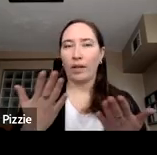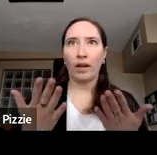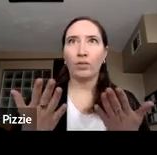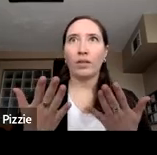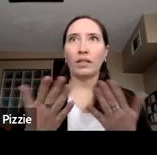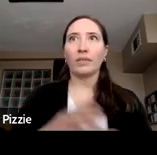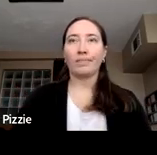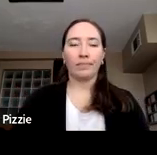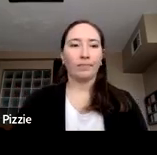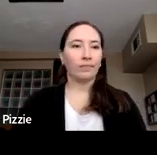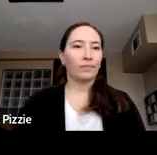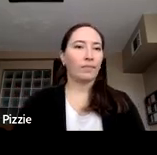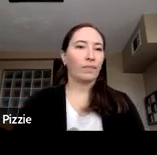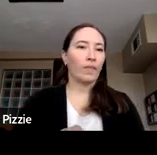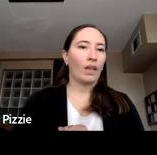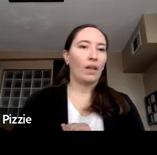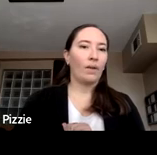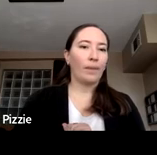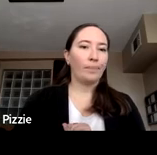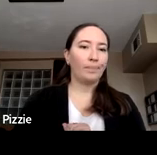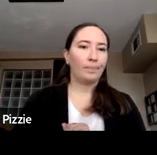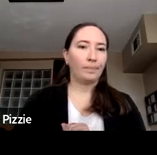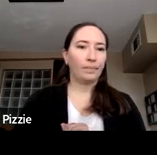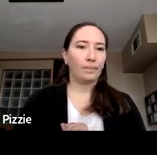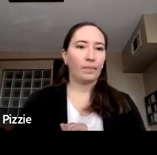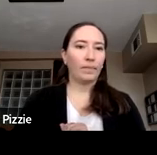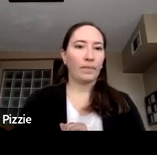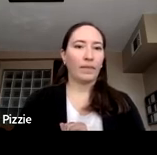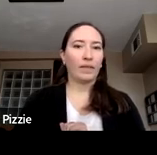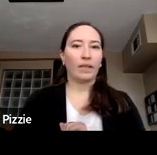You can play around with these. Okay.